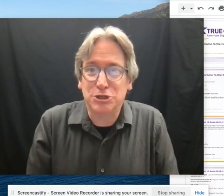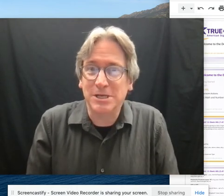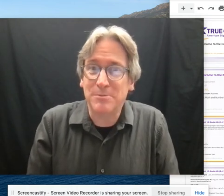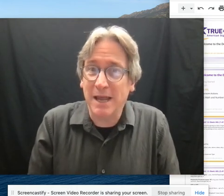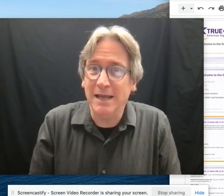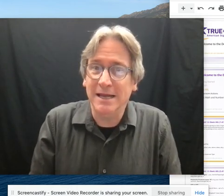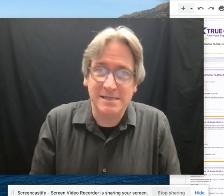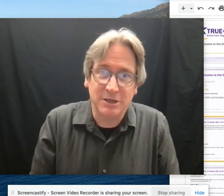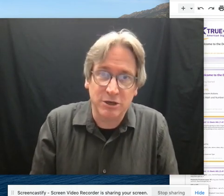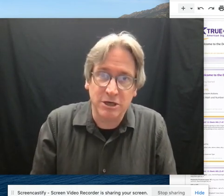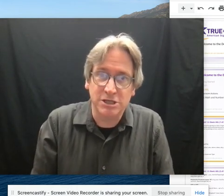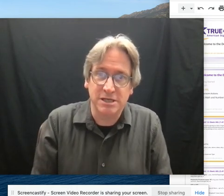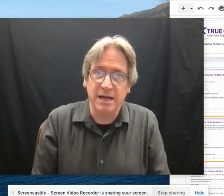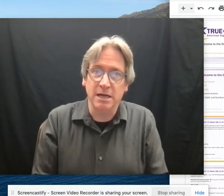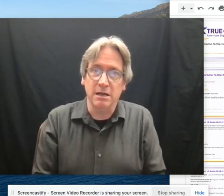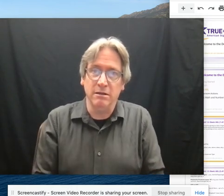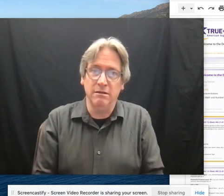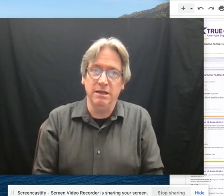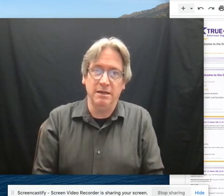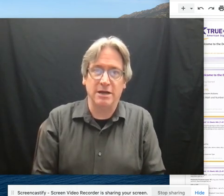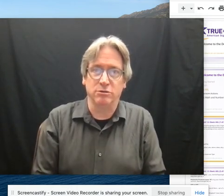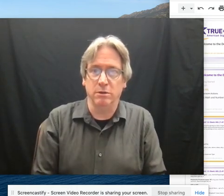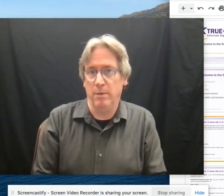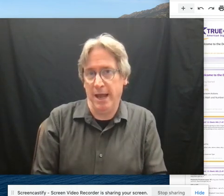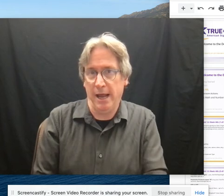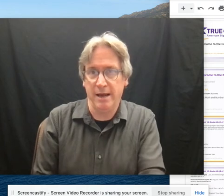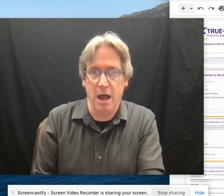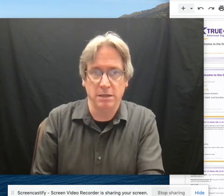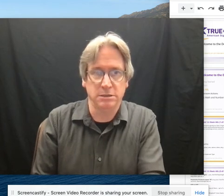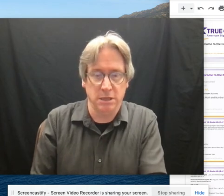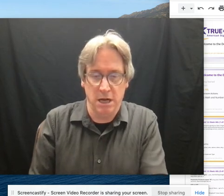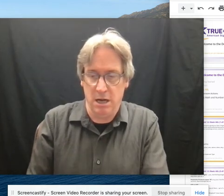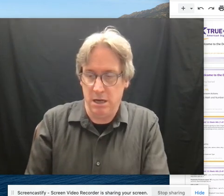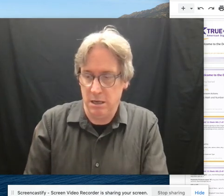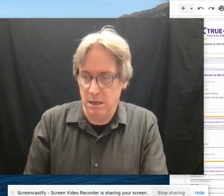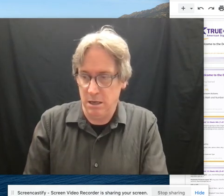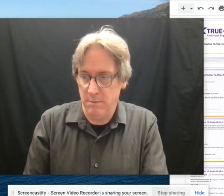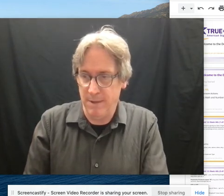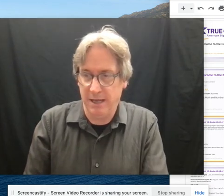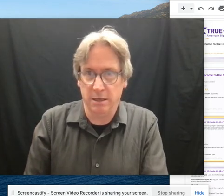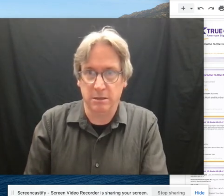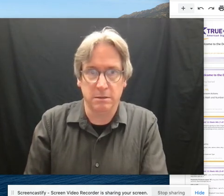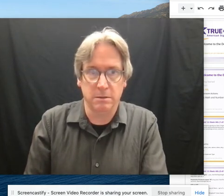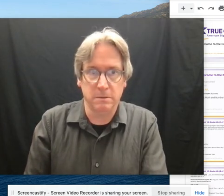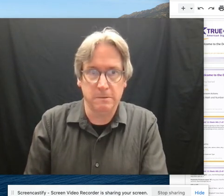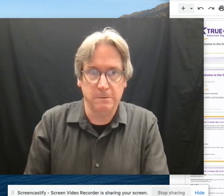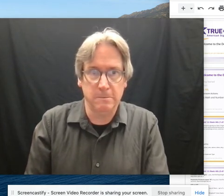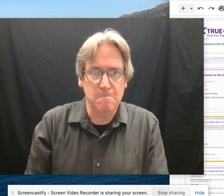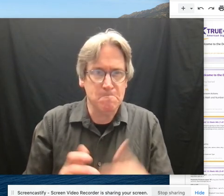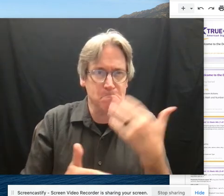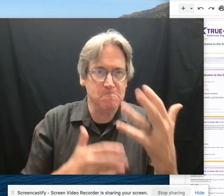It's a choice they're making, is that they're going to just sign the natural way and not make it